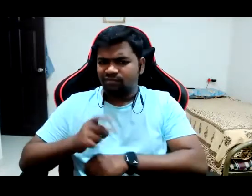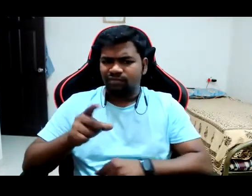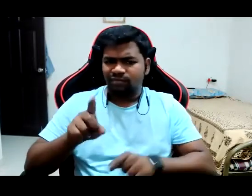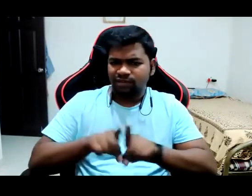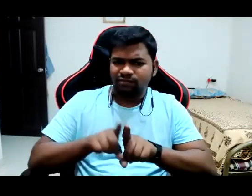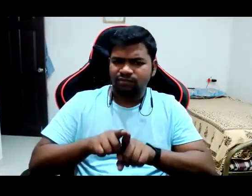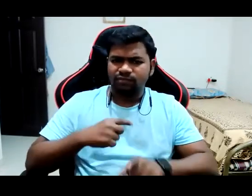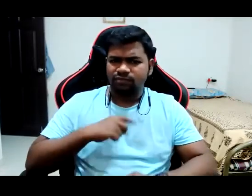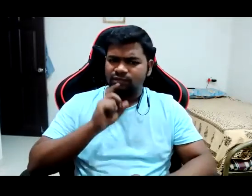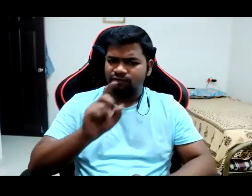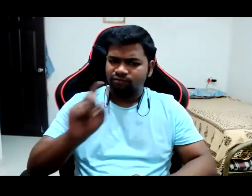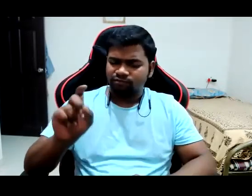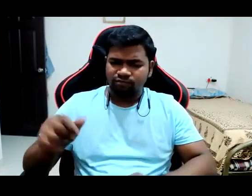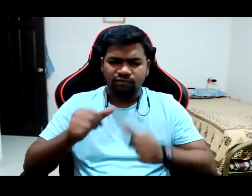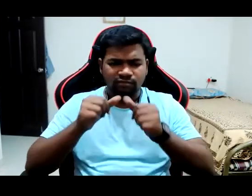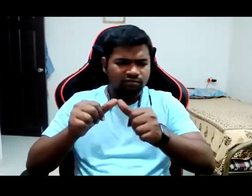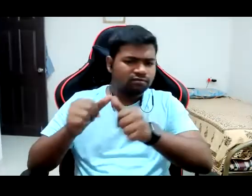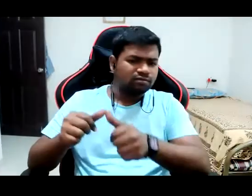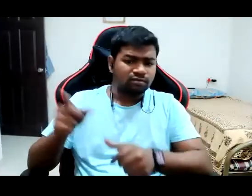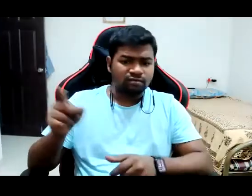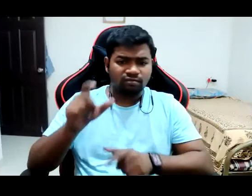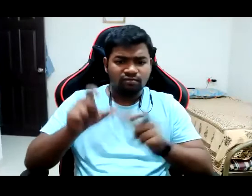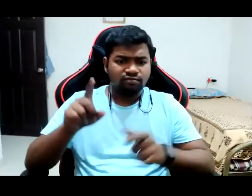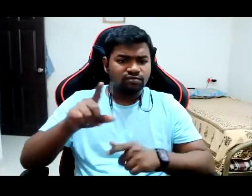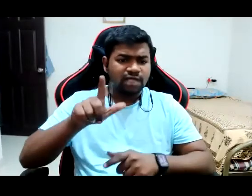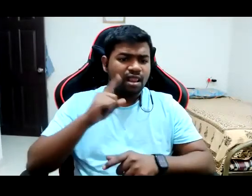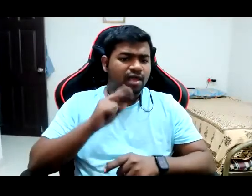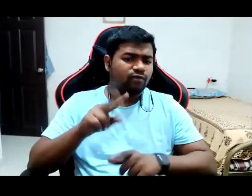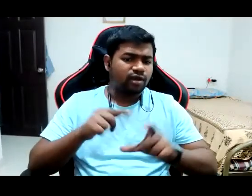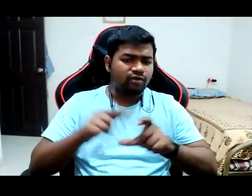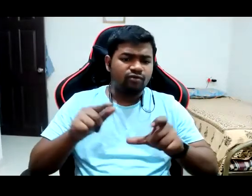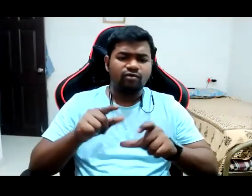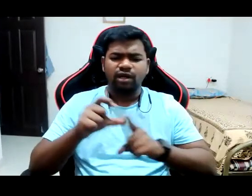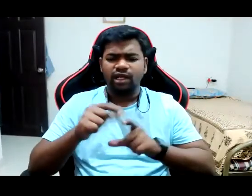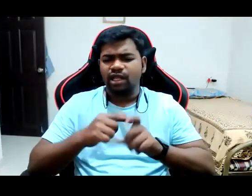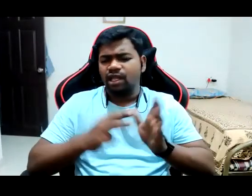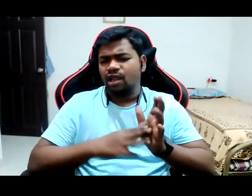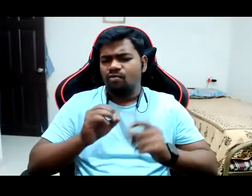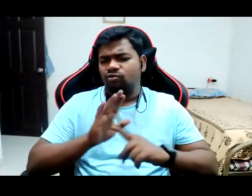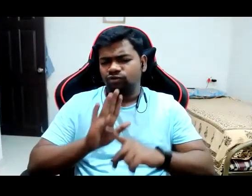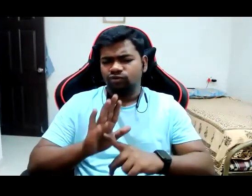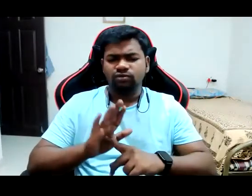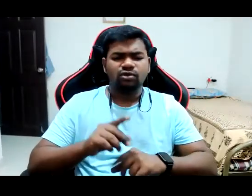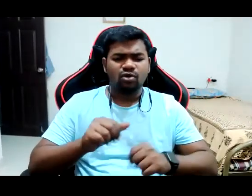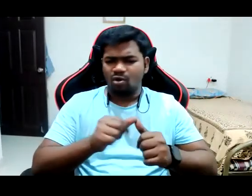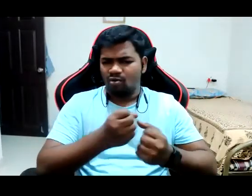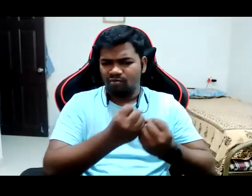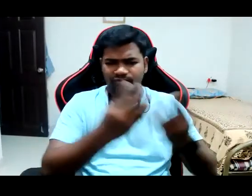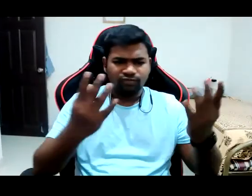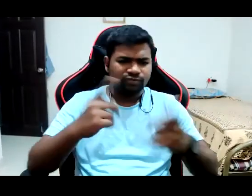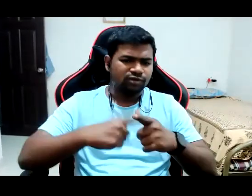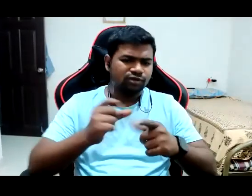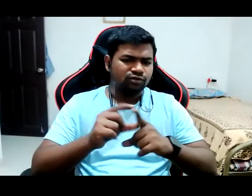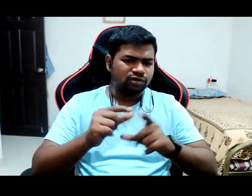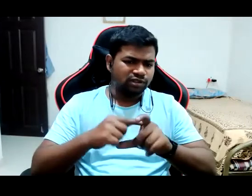the last hackathon as well. So in that case, there was a live demo. So live demo in front of all the judges. So this year that won't be happening, or I